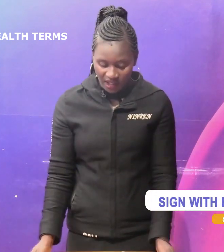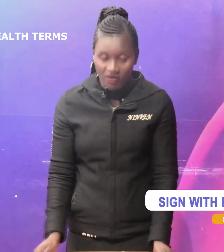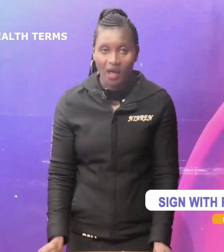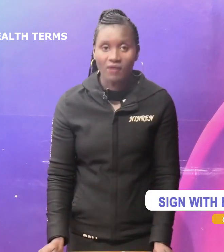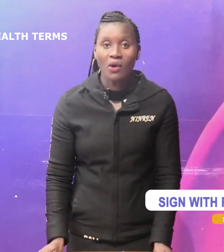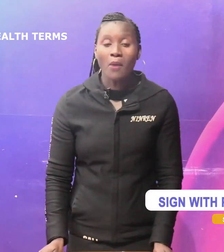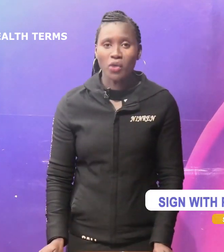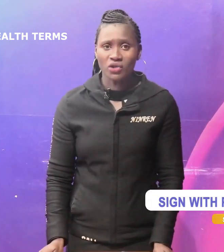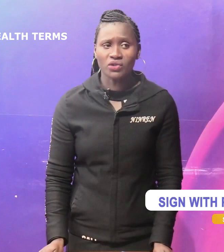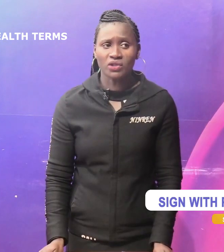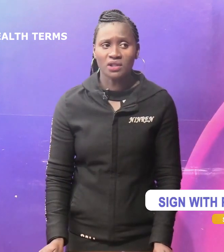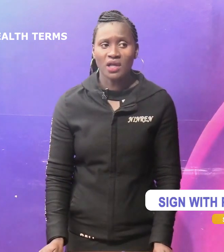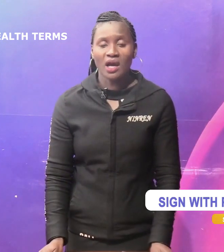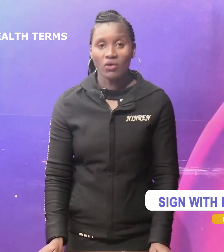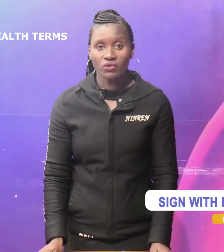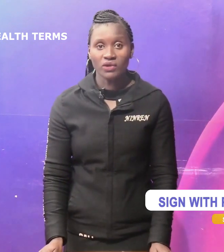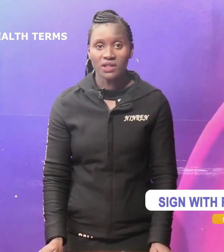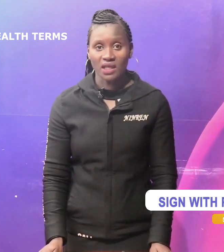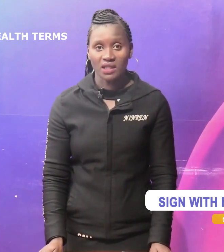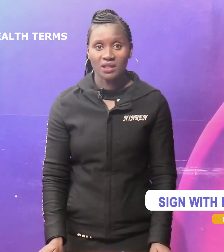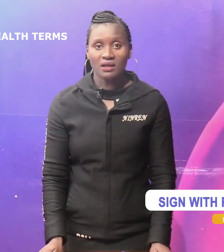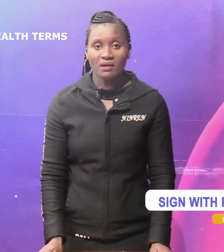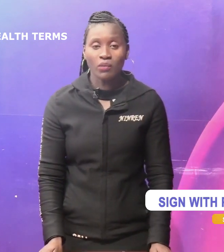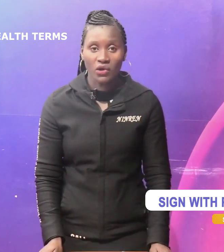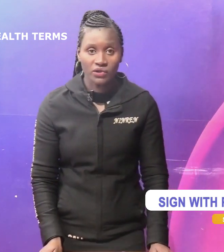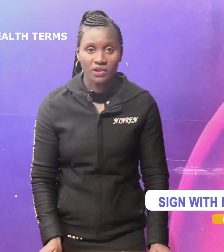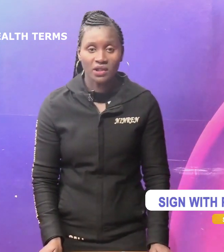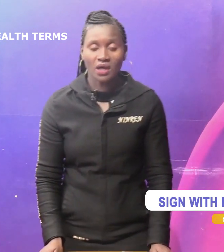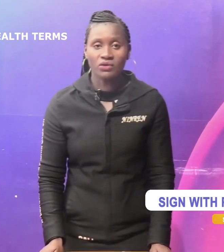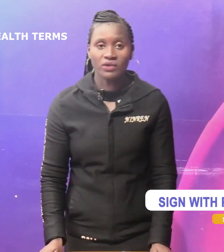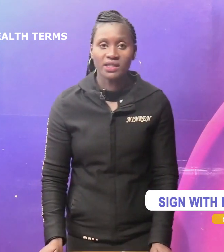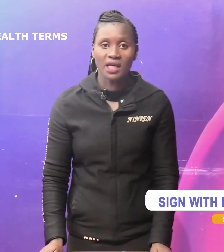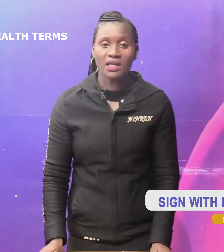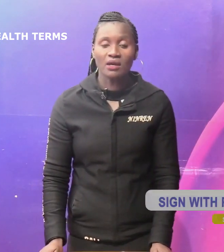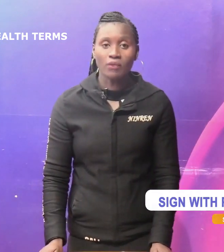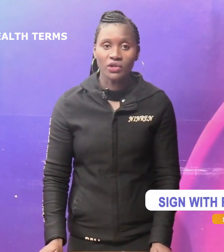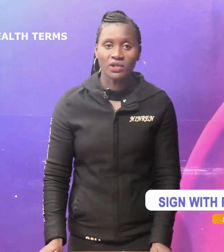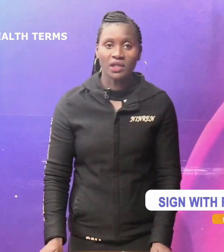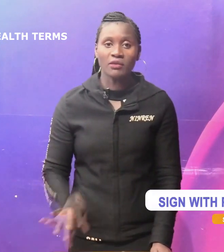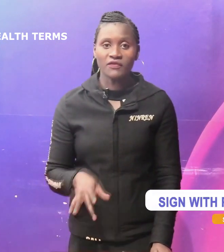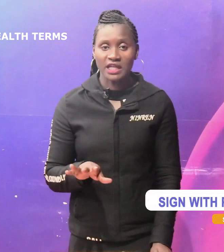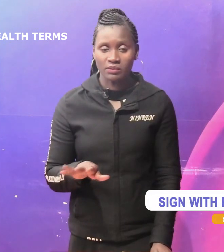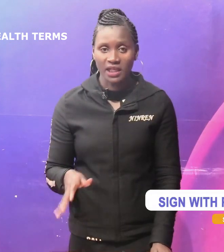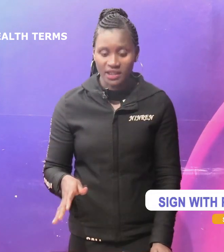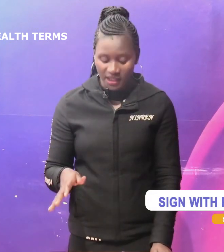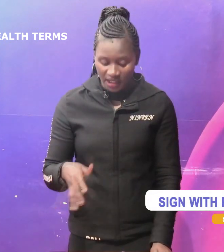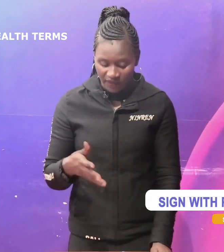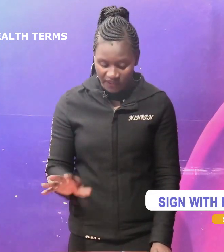have poison. How do we sign it? Poison. How do we sign poison? Let me finger spell it and then I give it a sign.